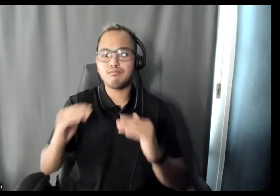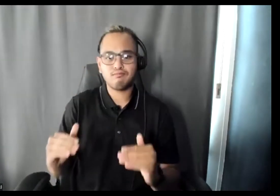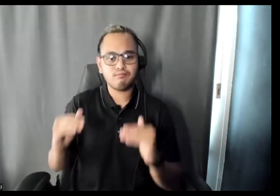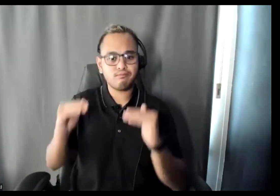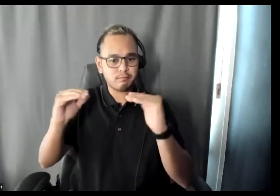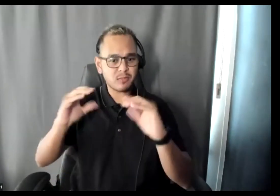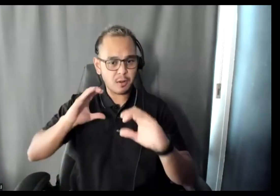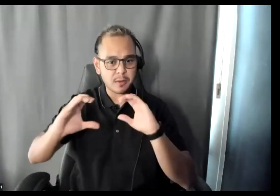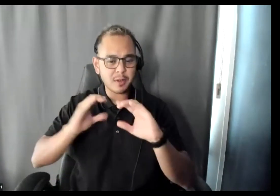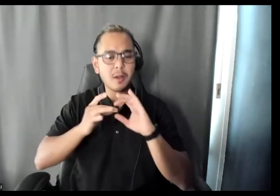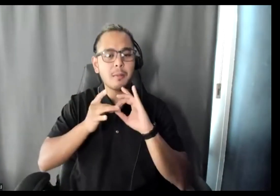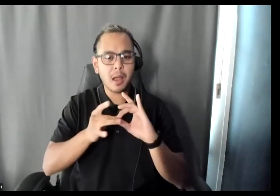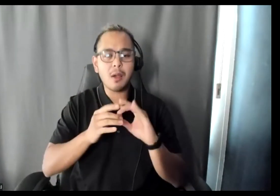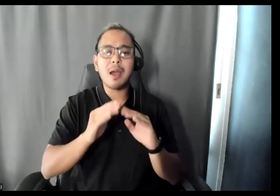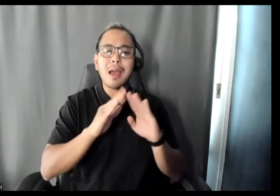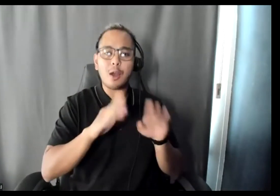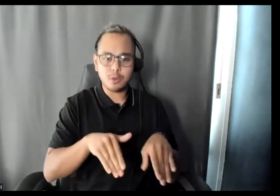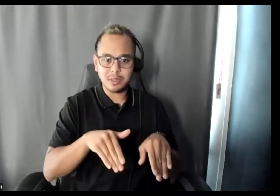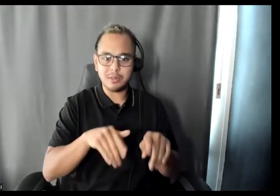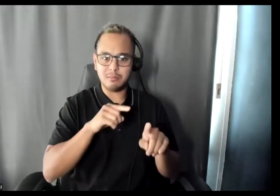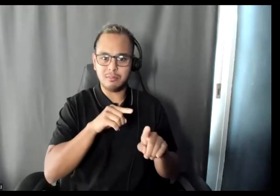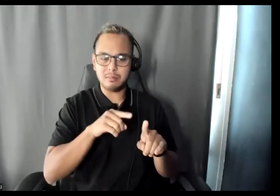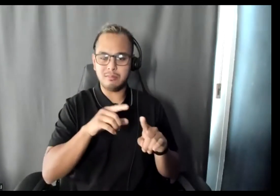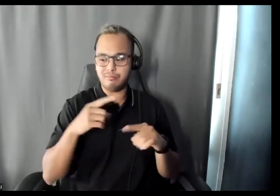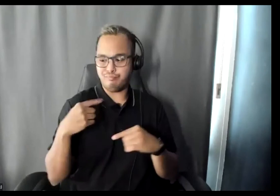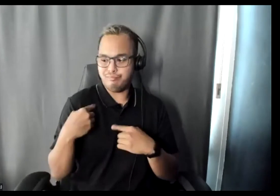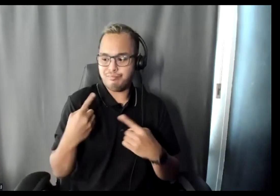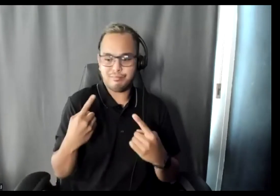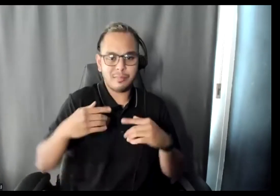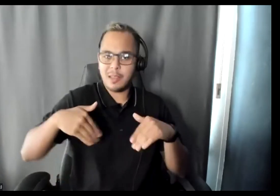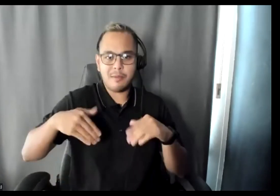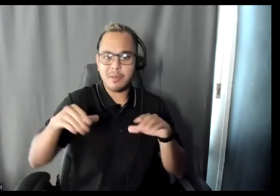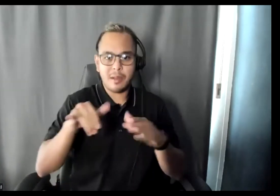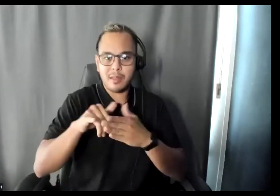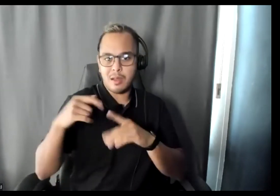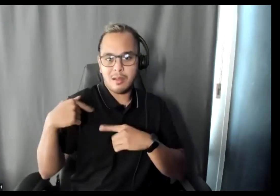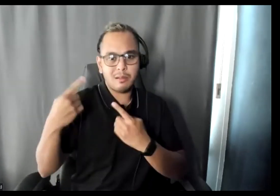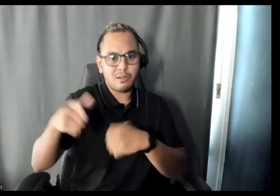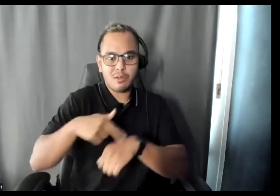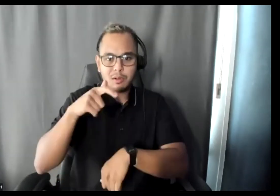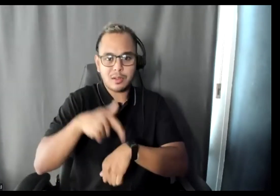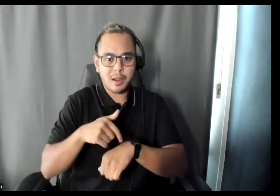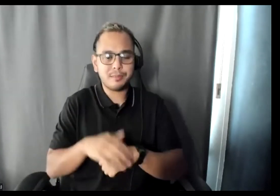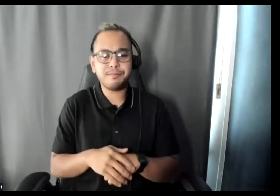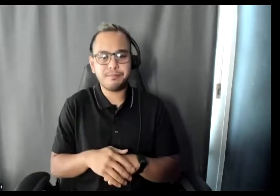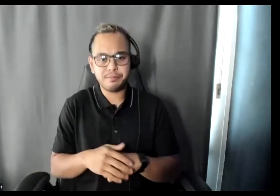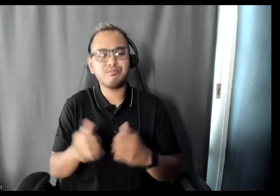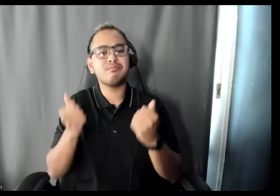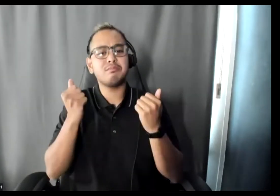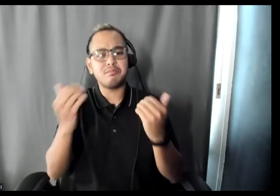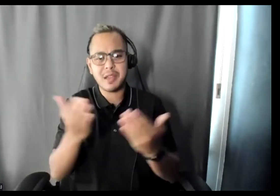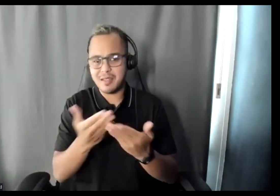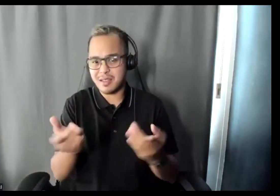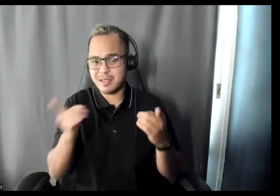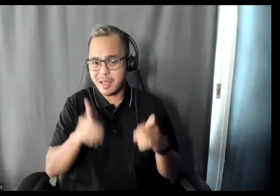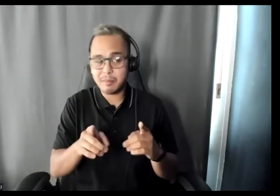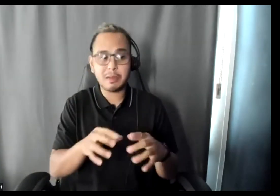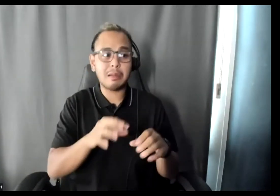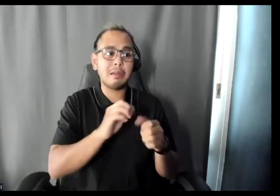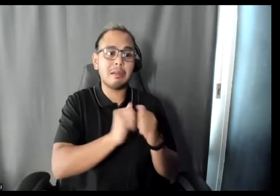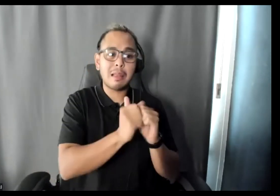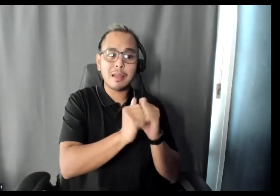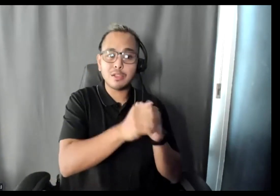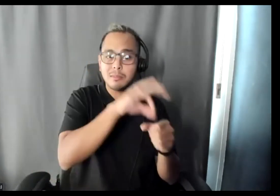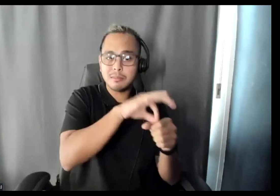about housing in a way that we haven't been able to do in a very long time. So we've got a lot of things happening, some very high stakes elections that are